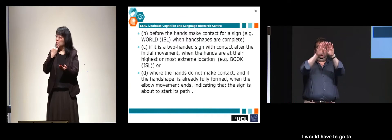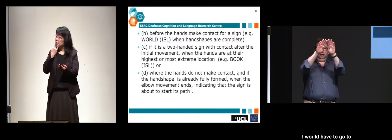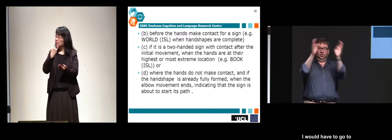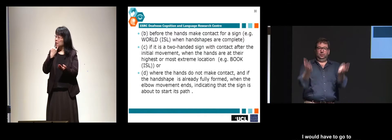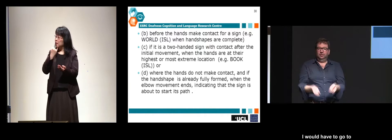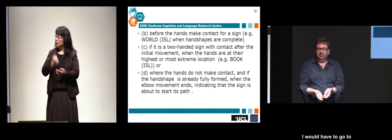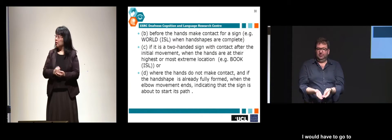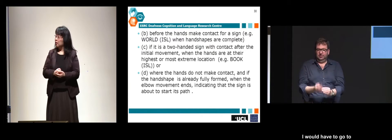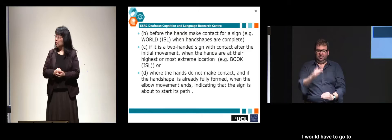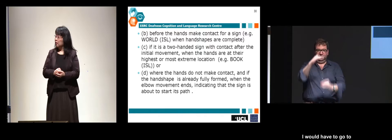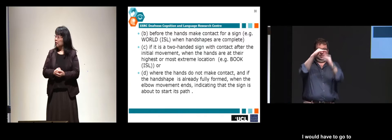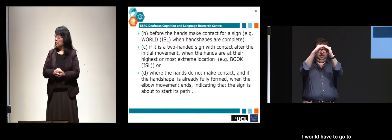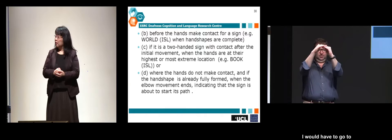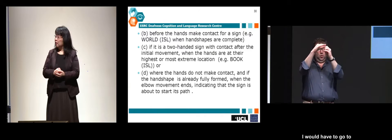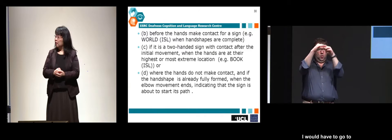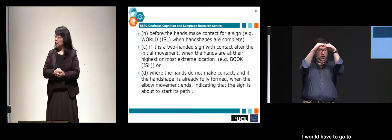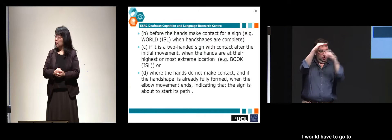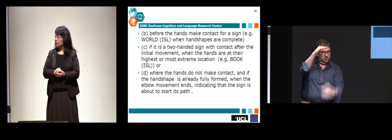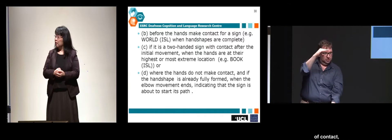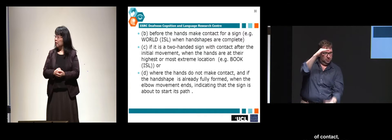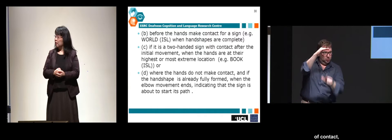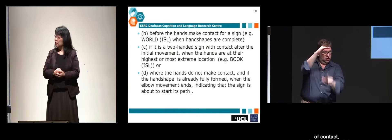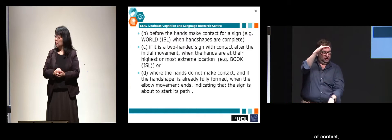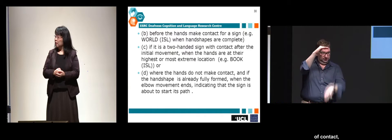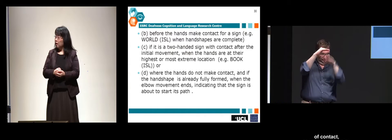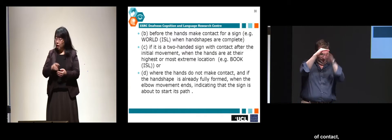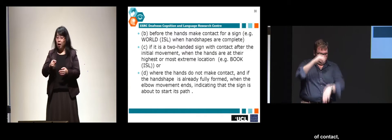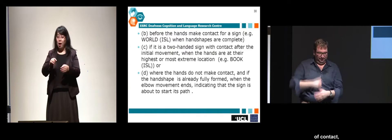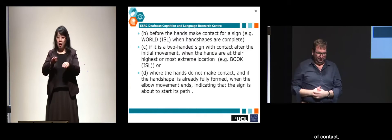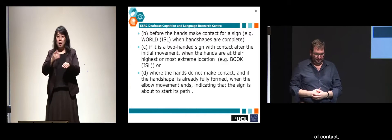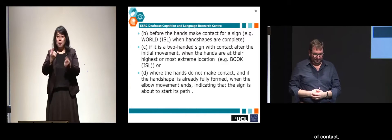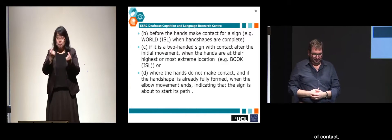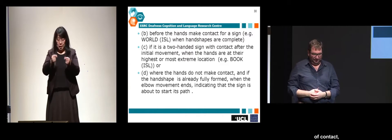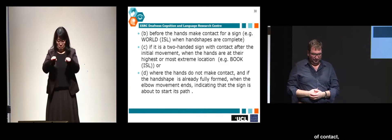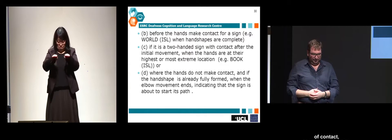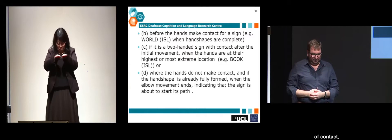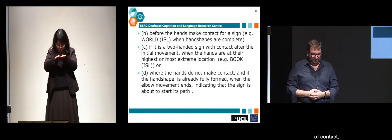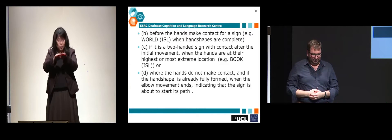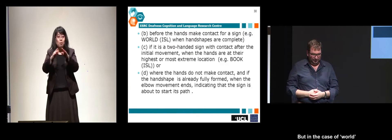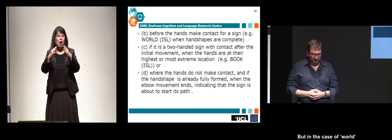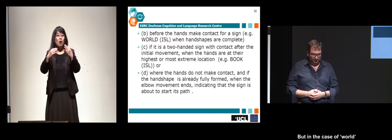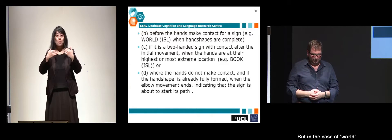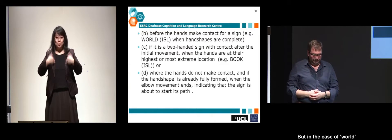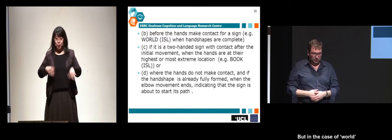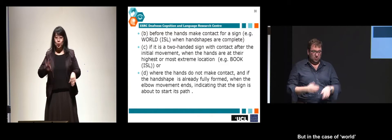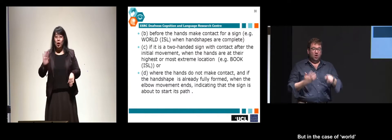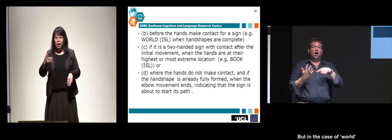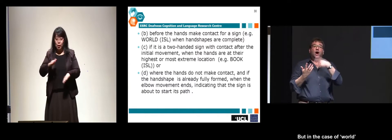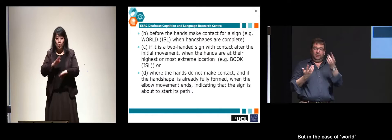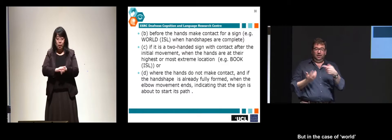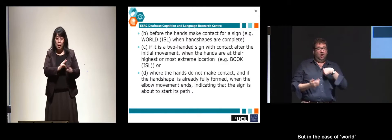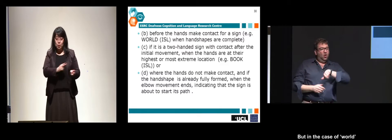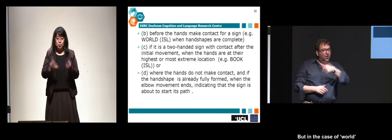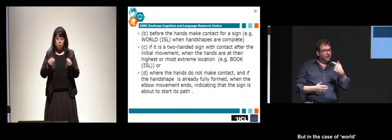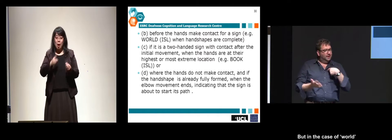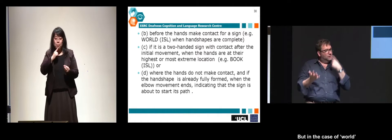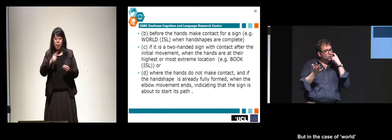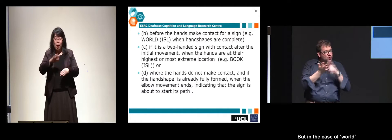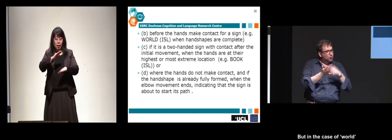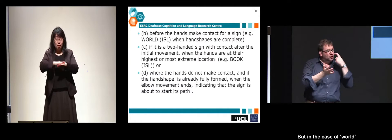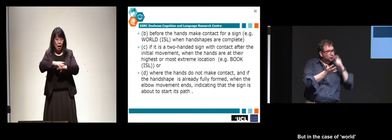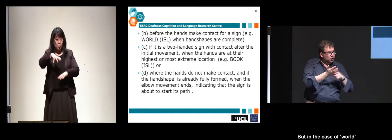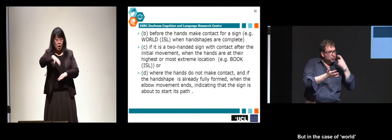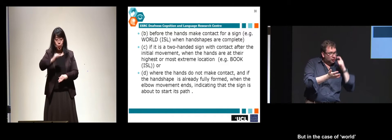I would have to go to where their highest point was of contact, or their lowest point. But in the case of world, start with the highest